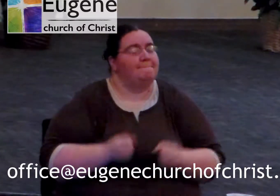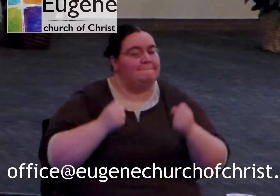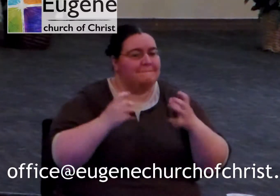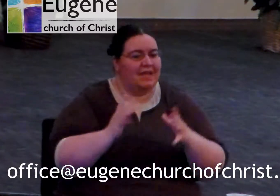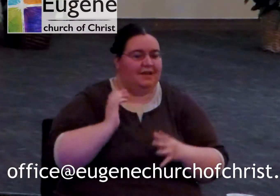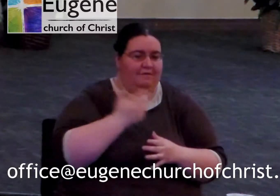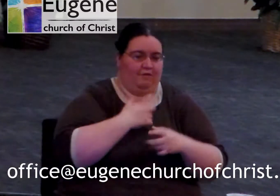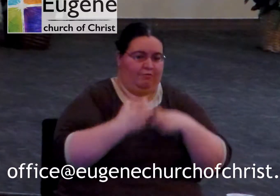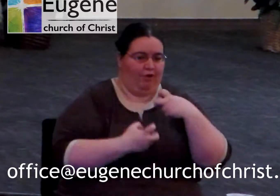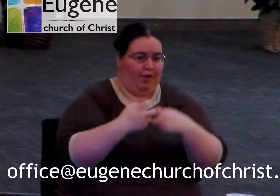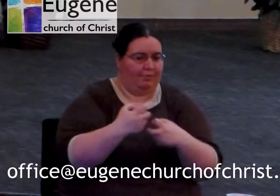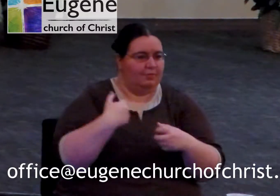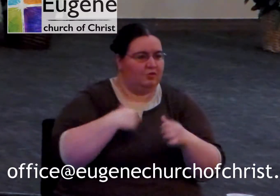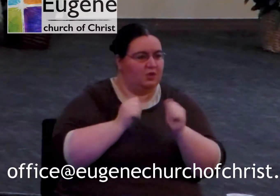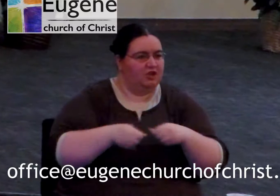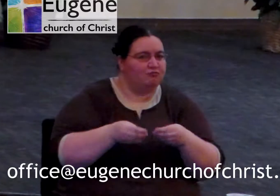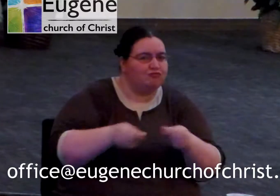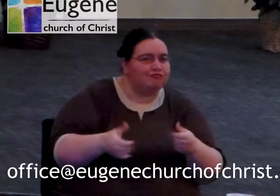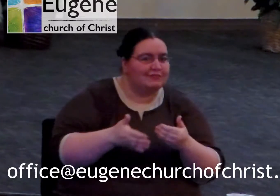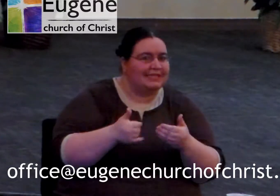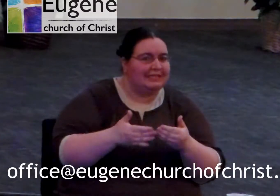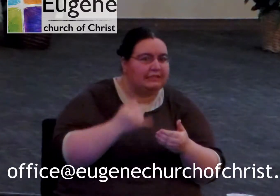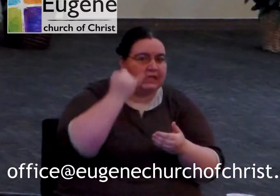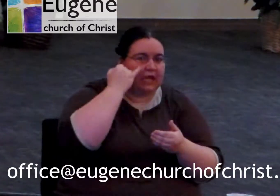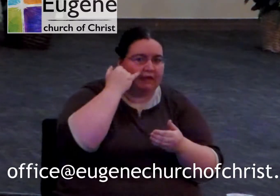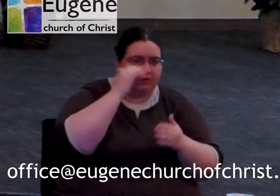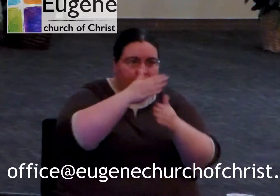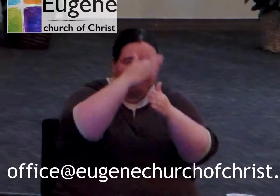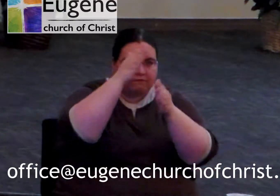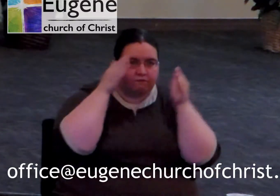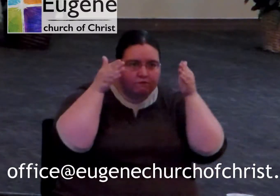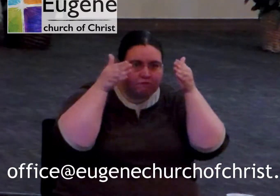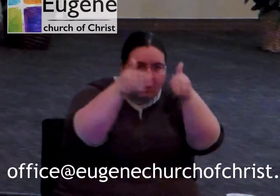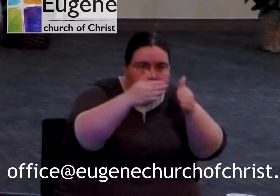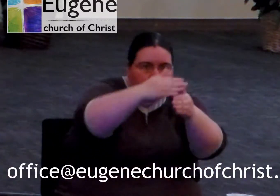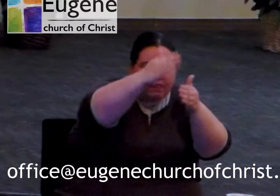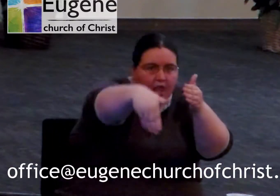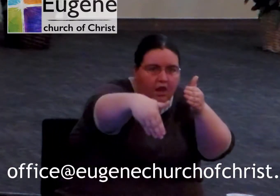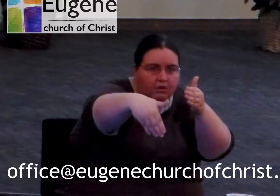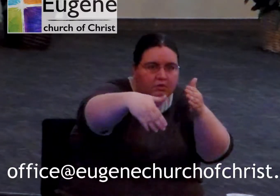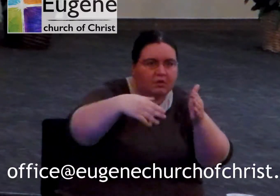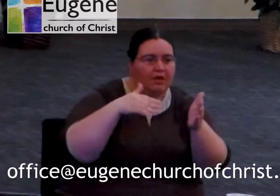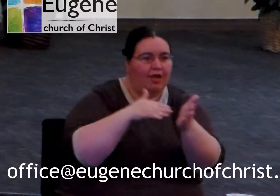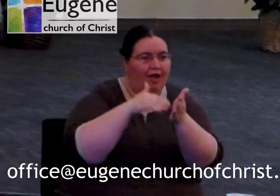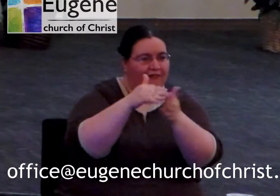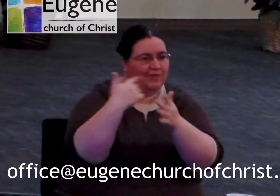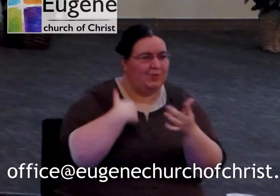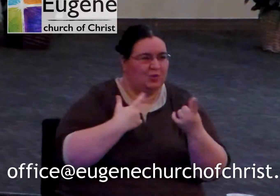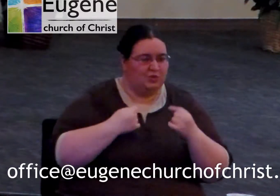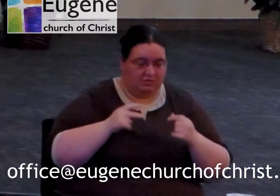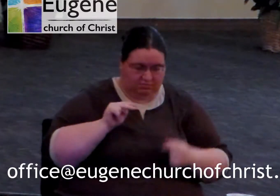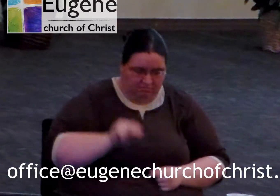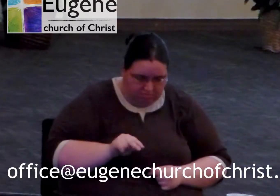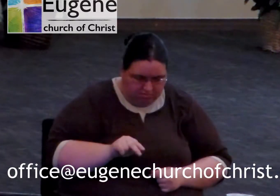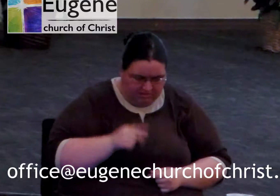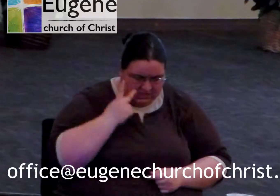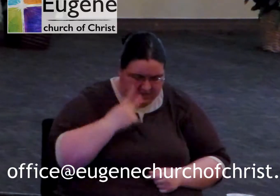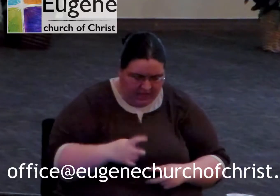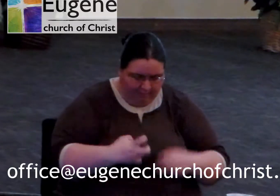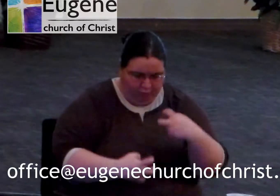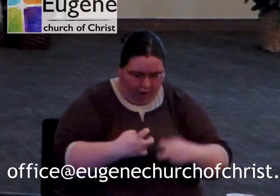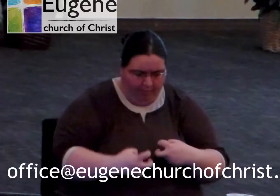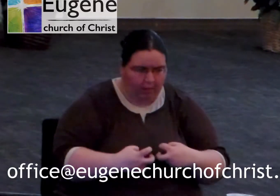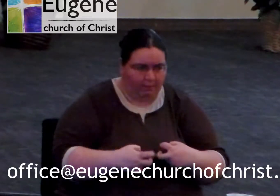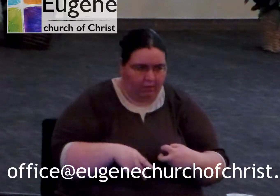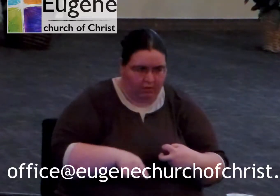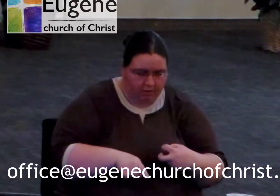But too many times we look down and we see the cone and we focus on just the cone. Where could we go as a church if we